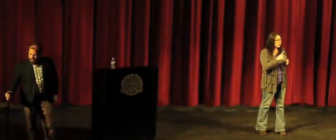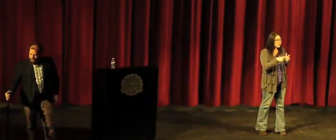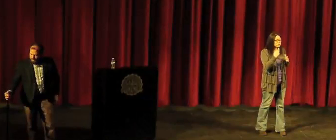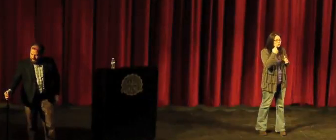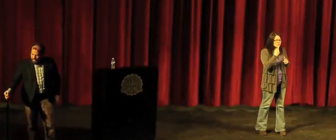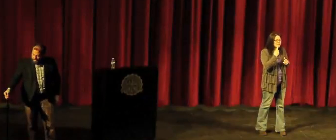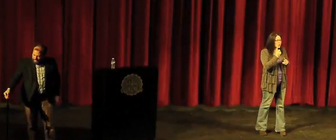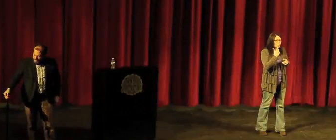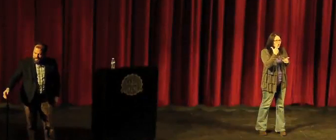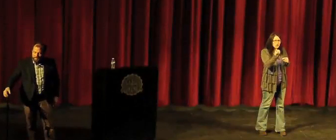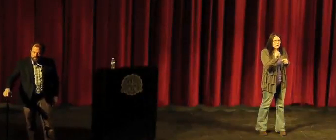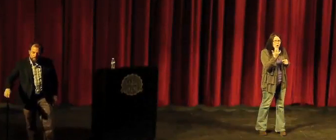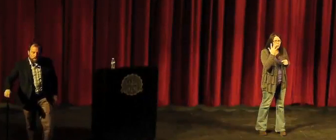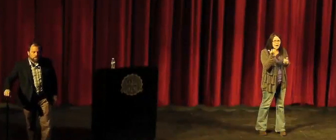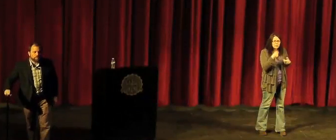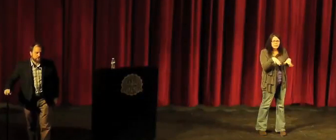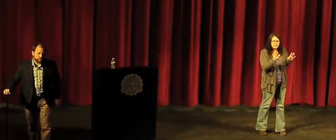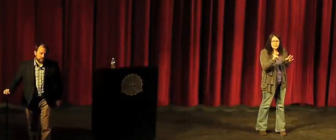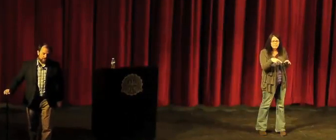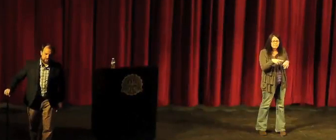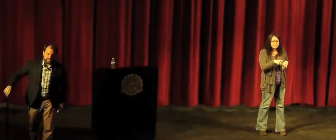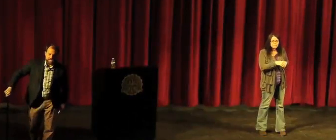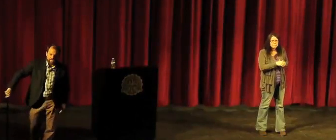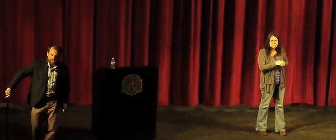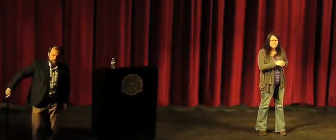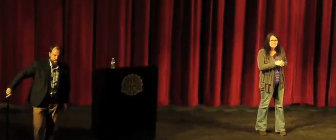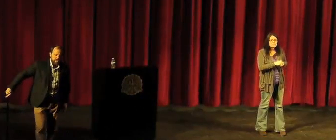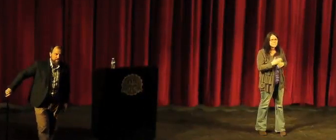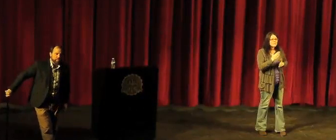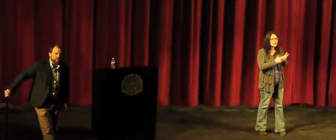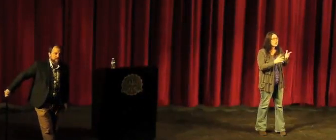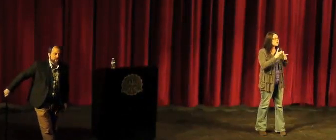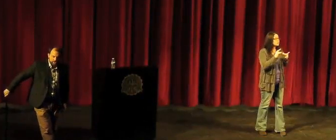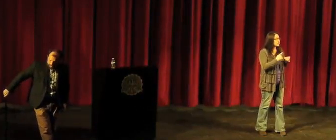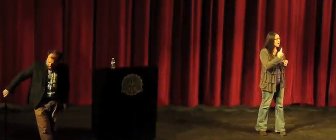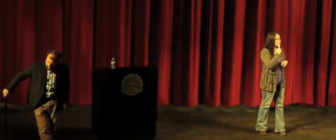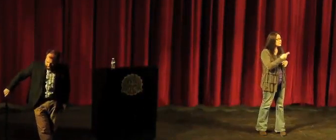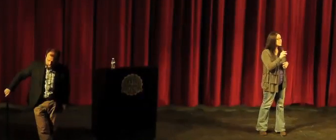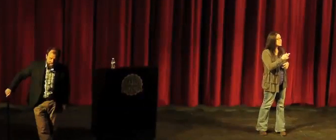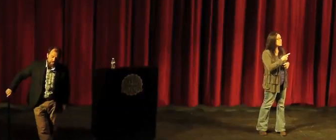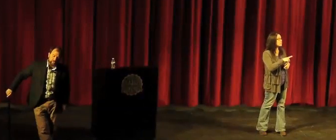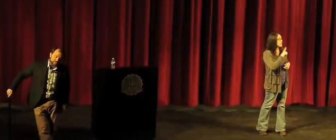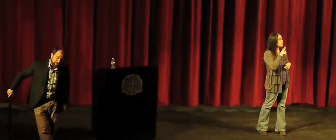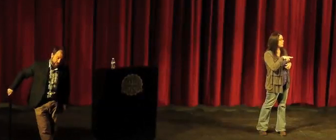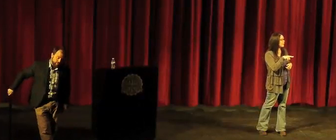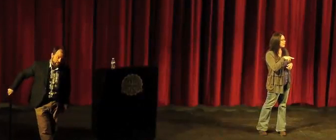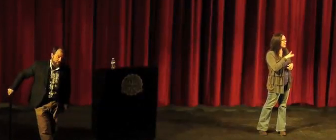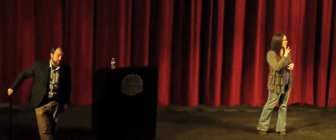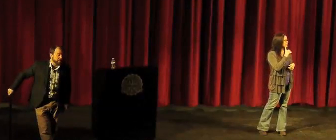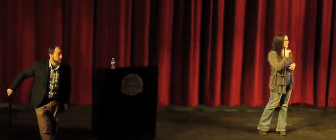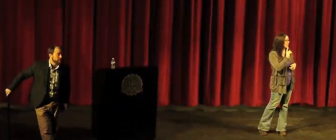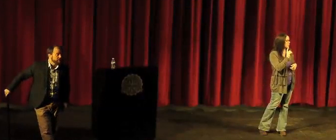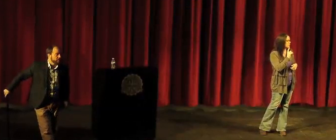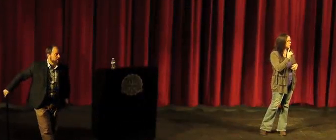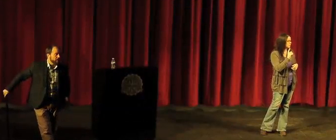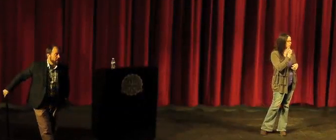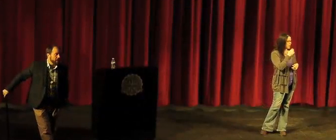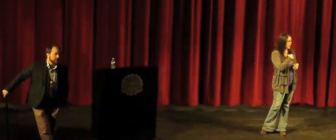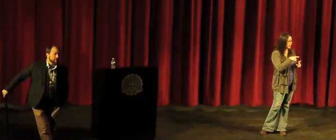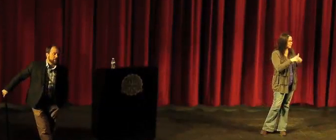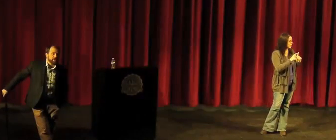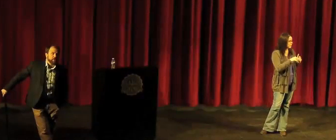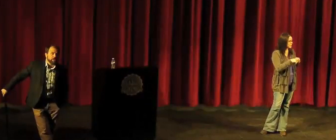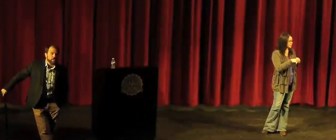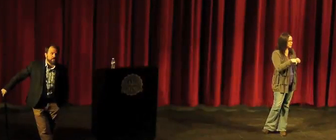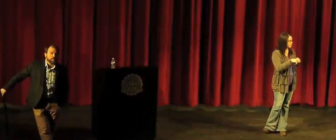Where did it go? Why did we give it up? Part of the story, I would say, is we actually, and this will sound ironic, but